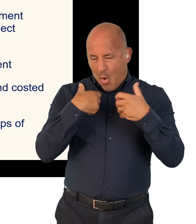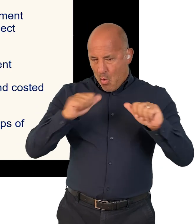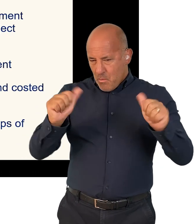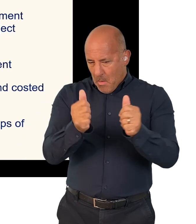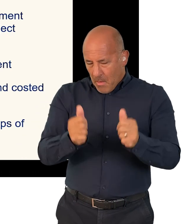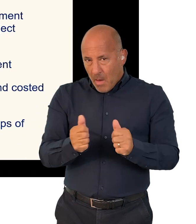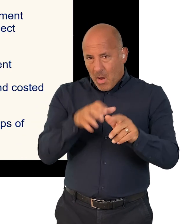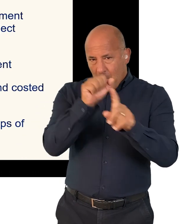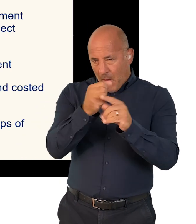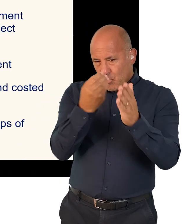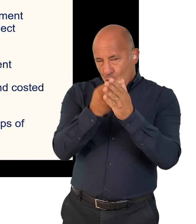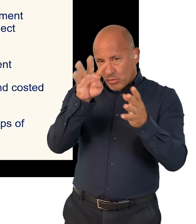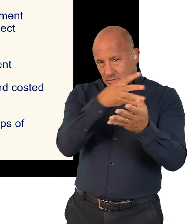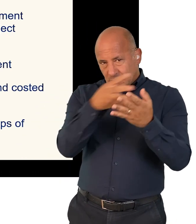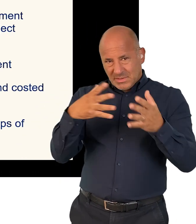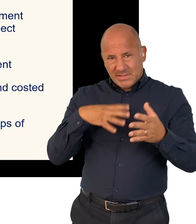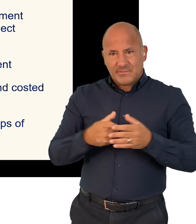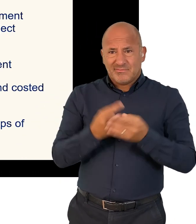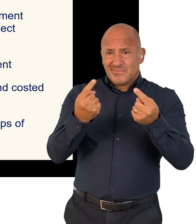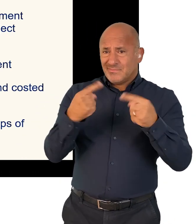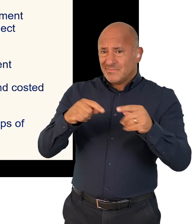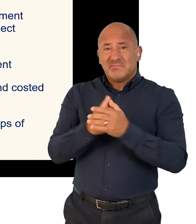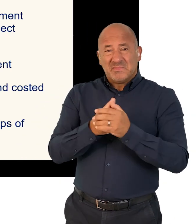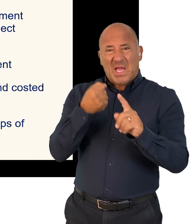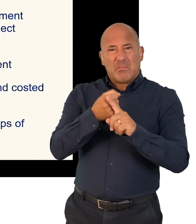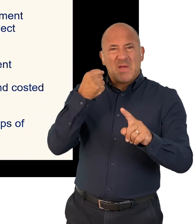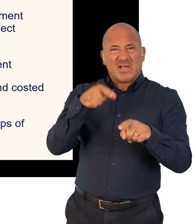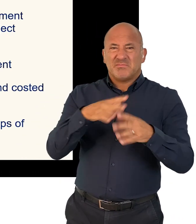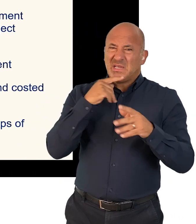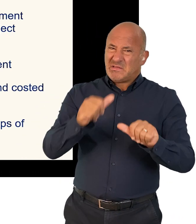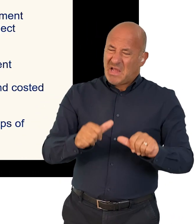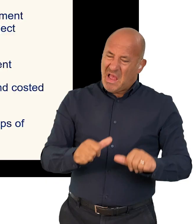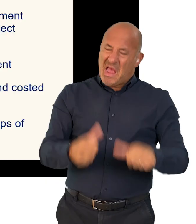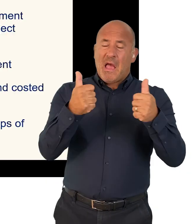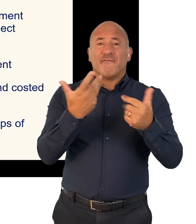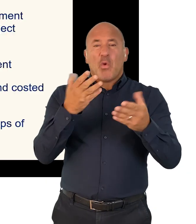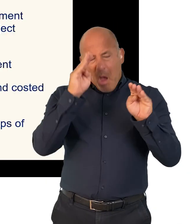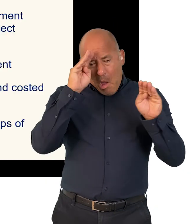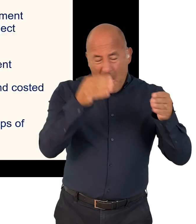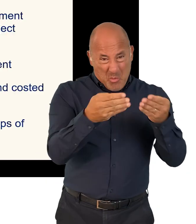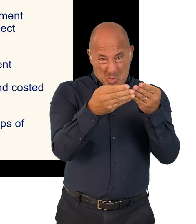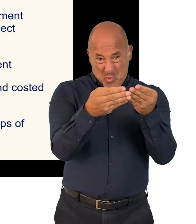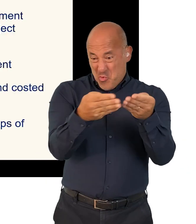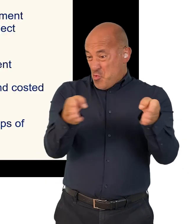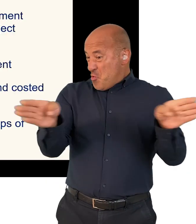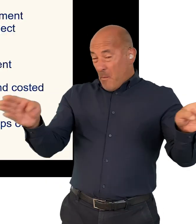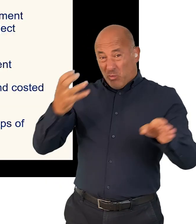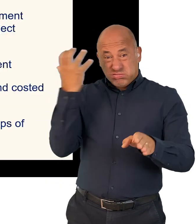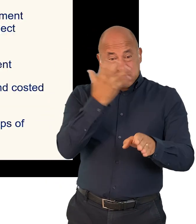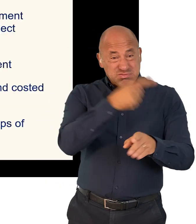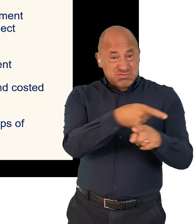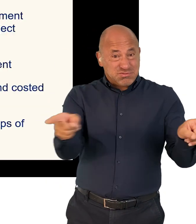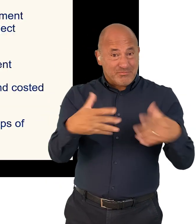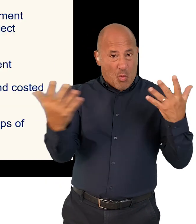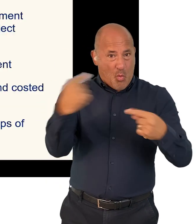mitigation strategies identified and costed. An impactful project which will benefit the widest possible groups of audiences